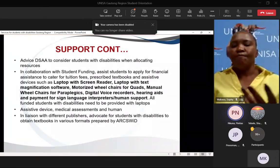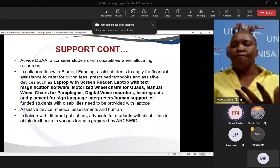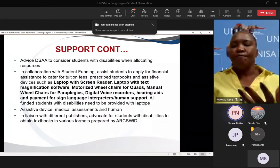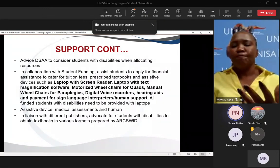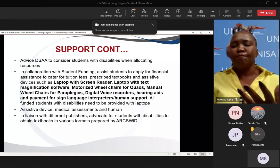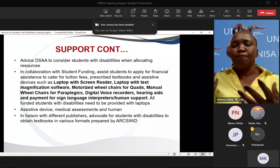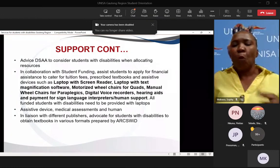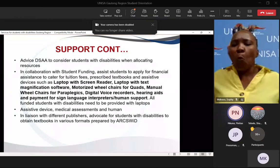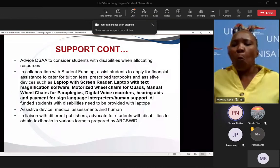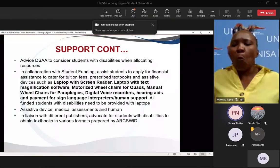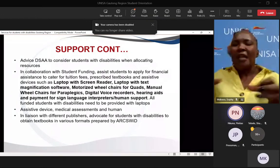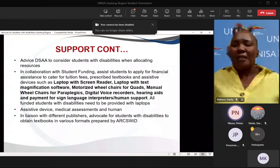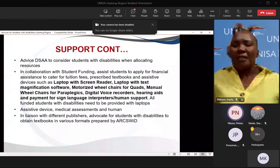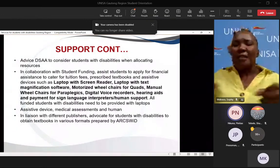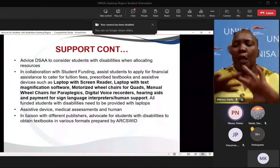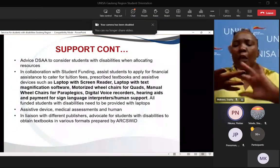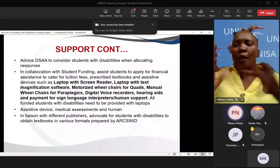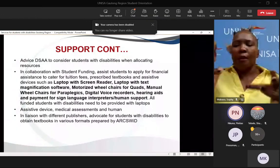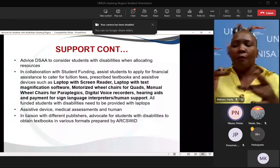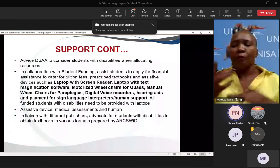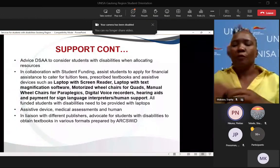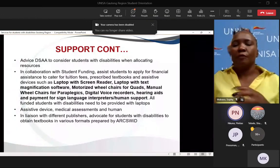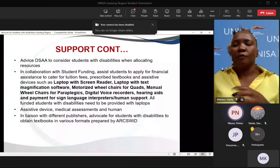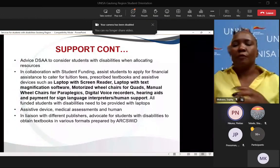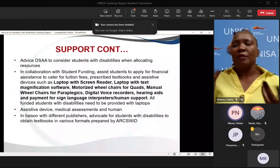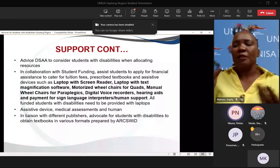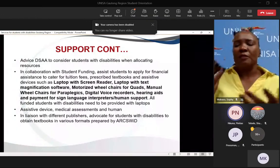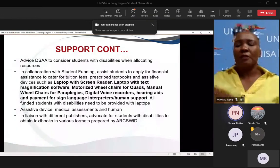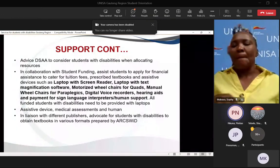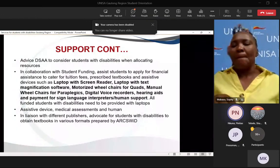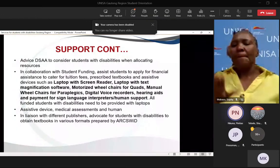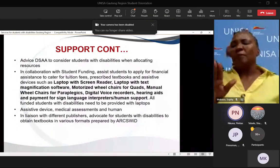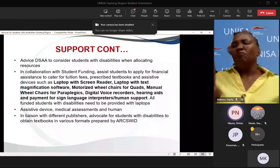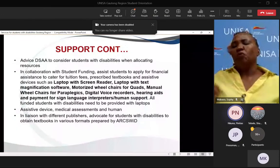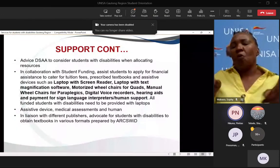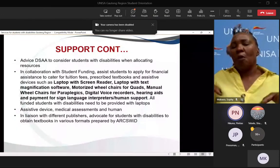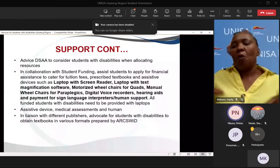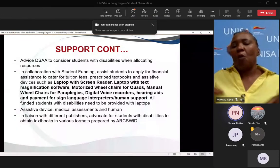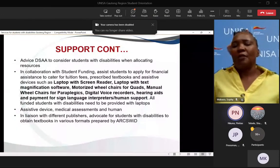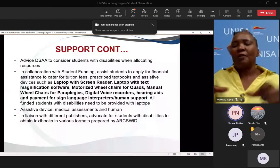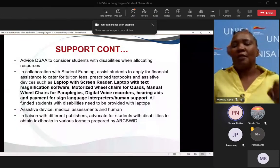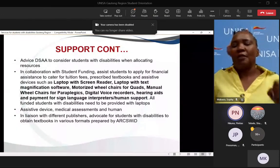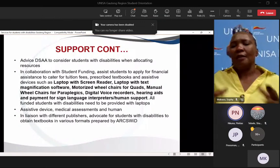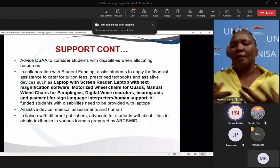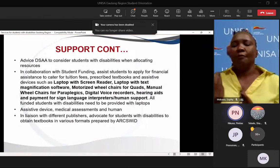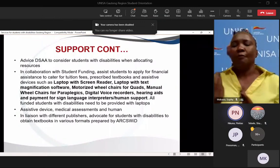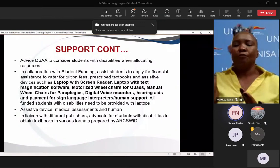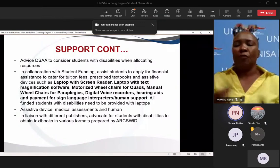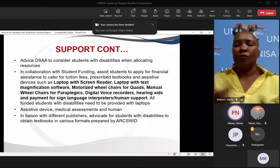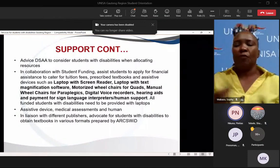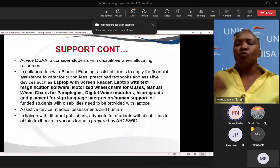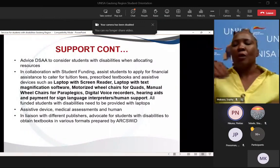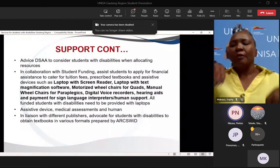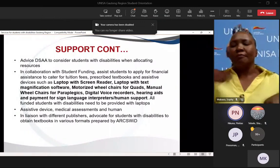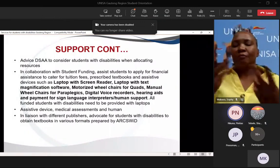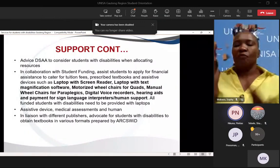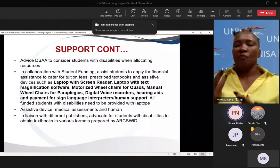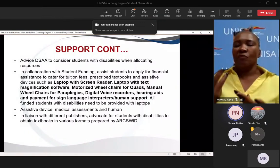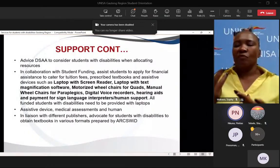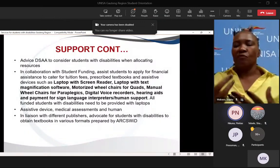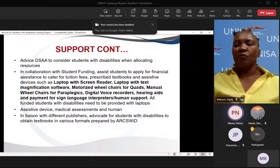wheelchairs for our students who would quadriplegia minorities for students with paraplegia and those who are appreciated